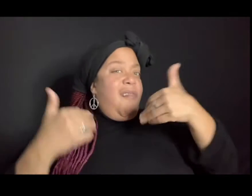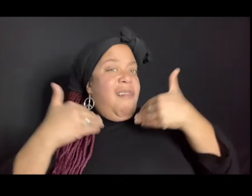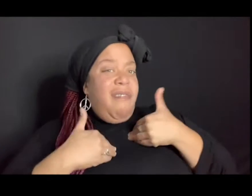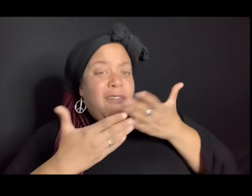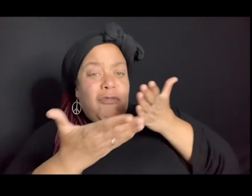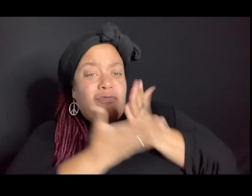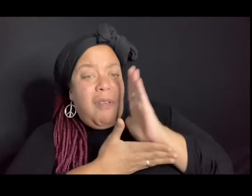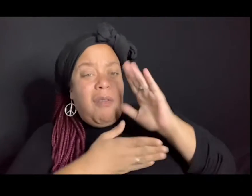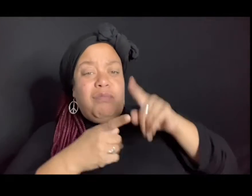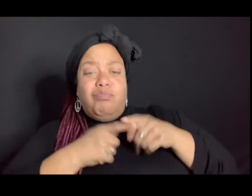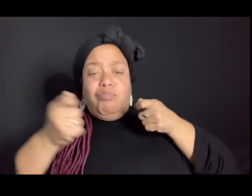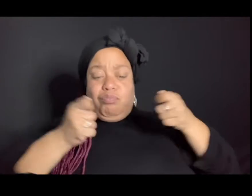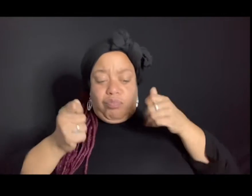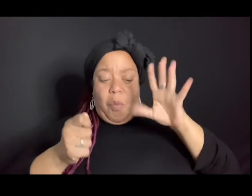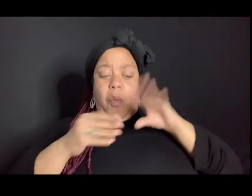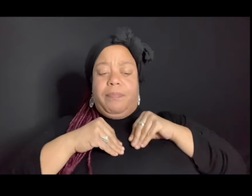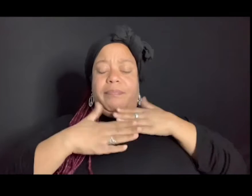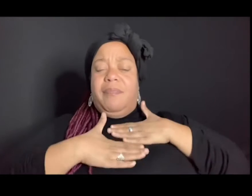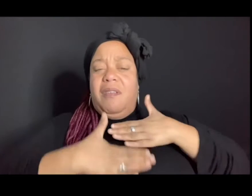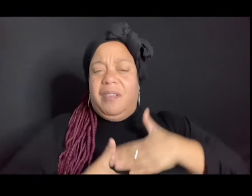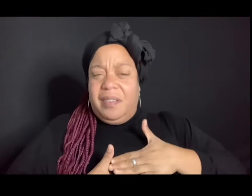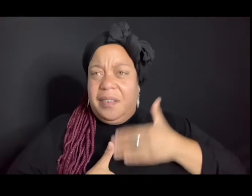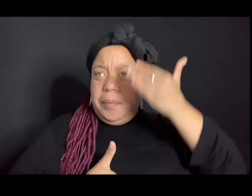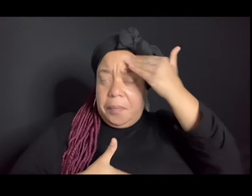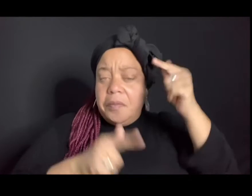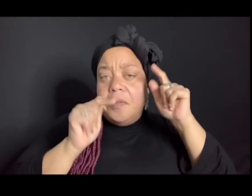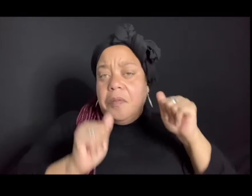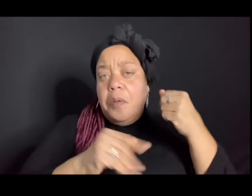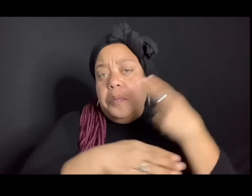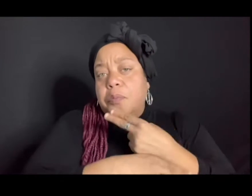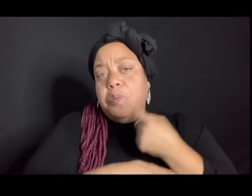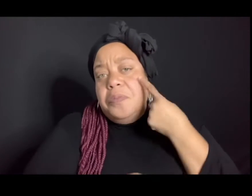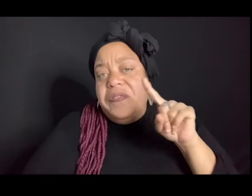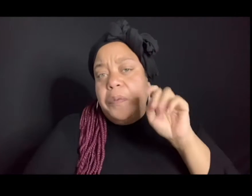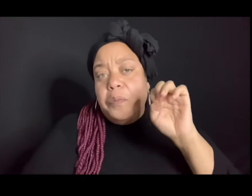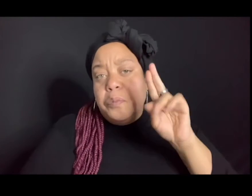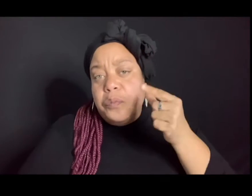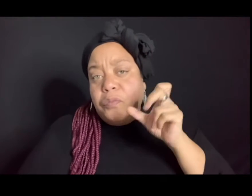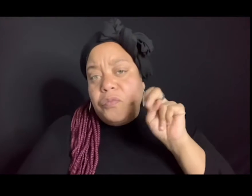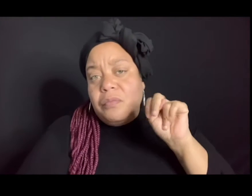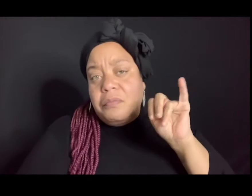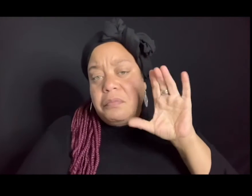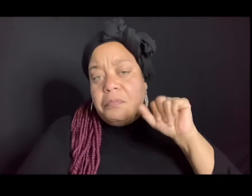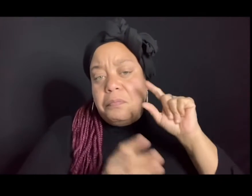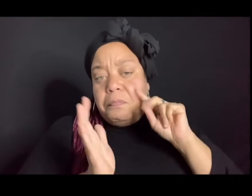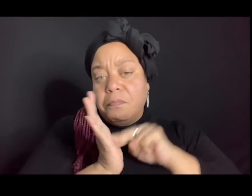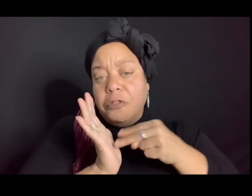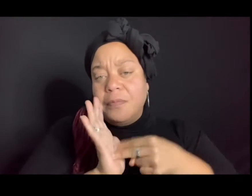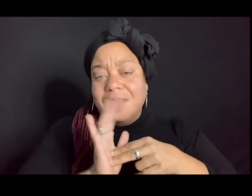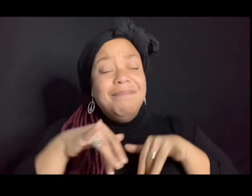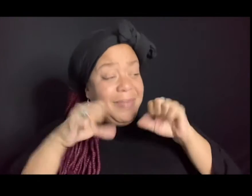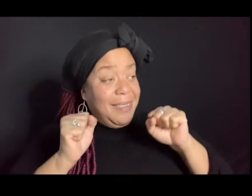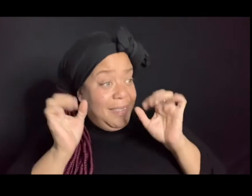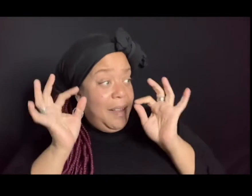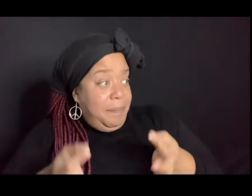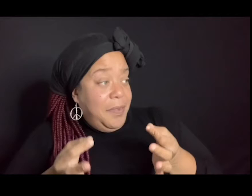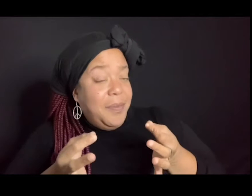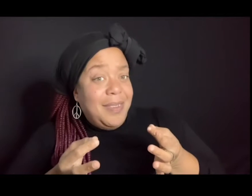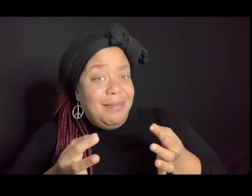shouldn't have the right to control their own bodies because it could be used for eugenic